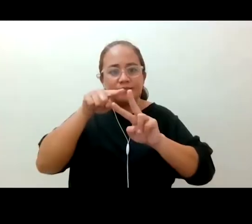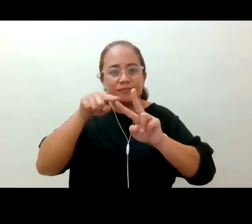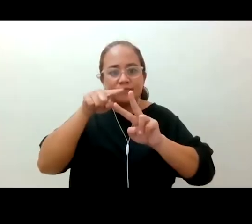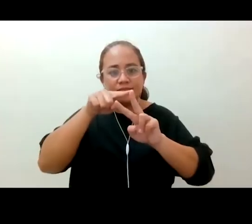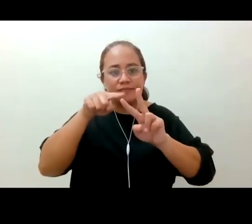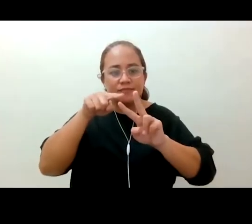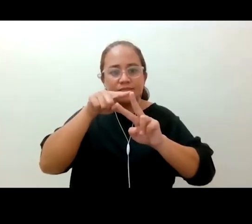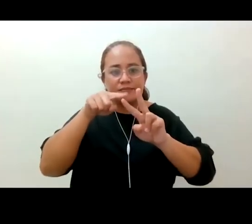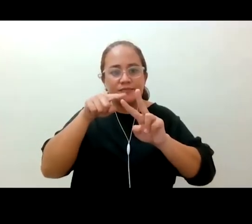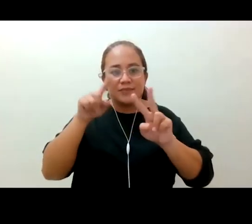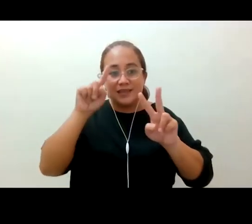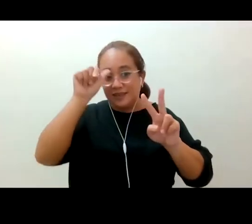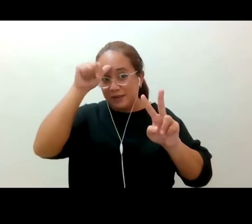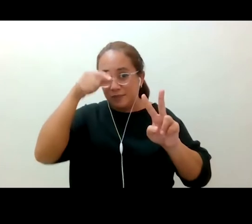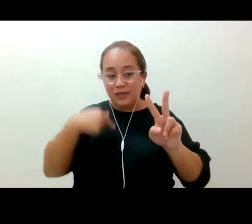We're talking about,